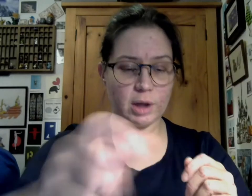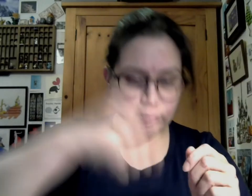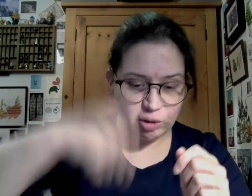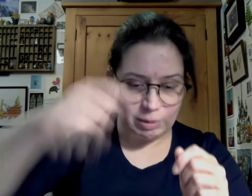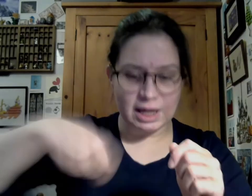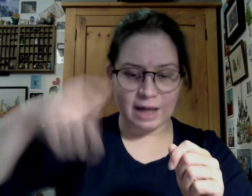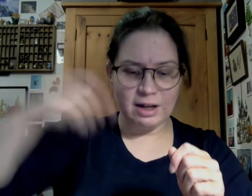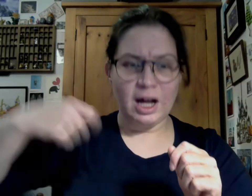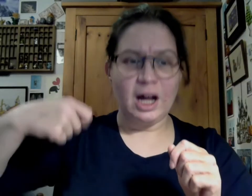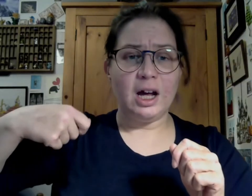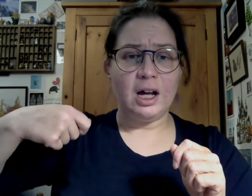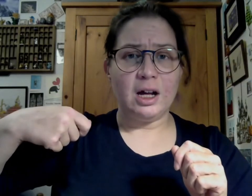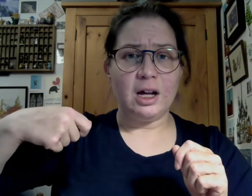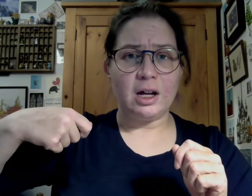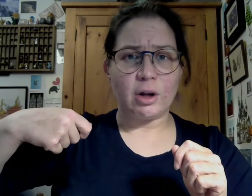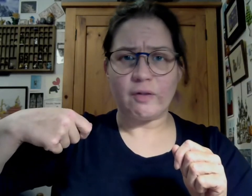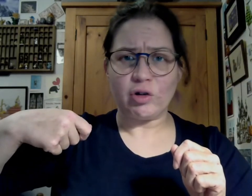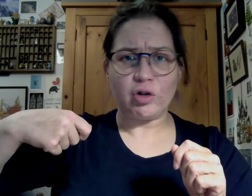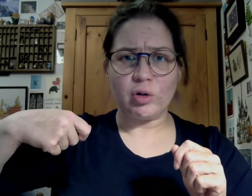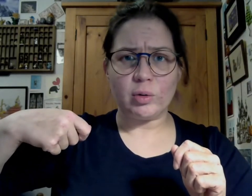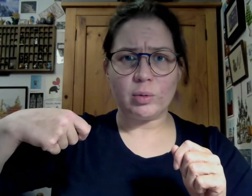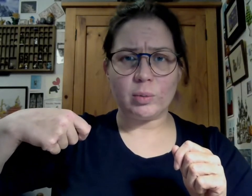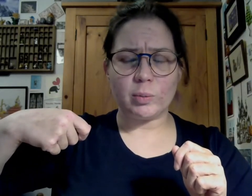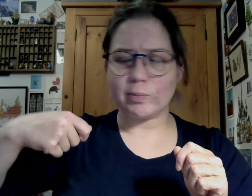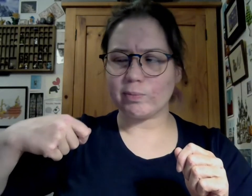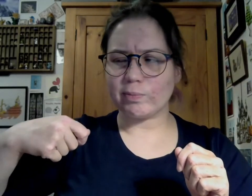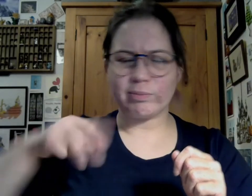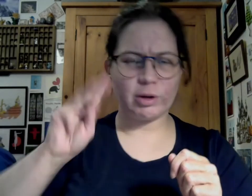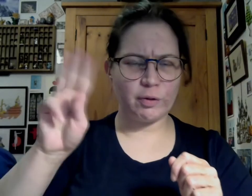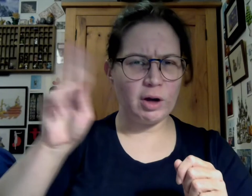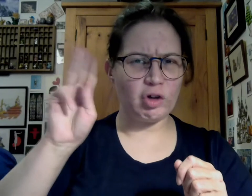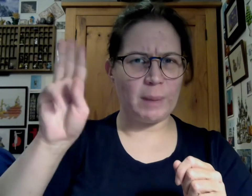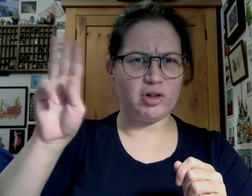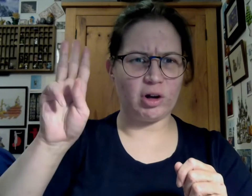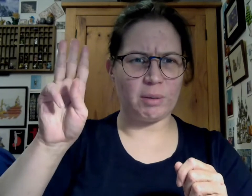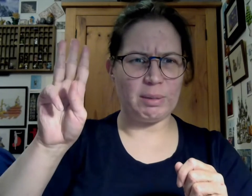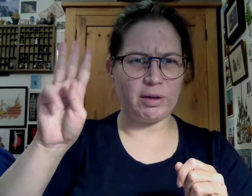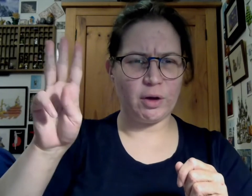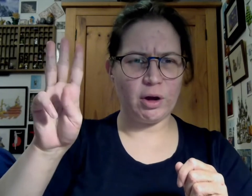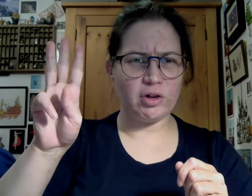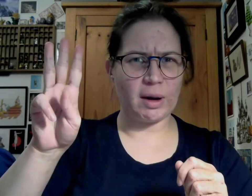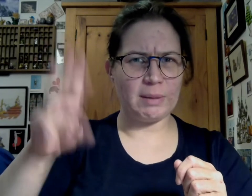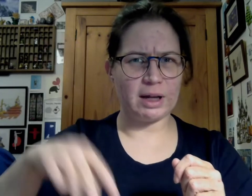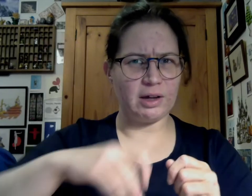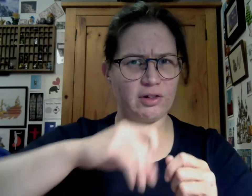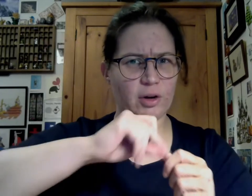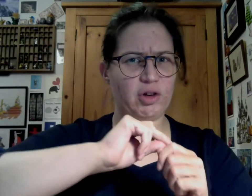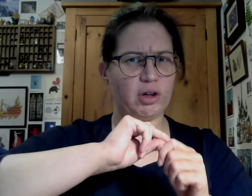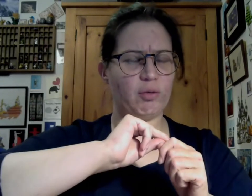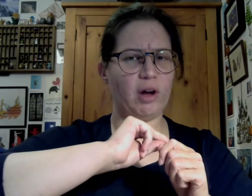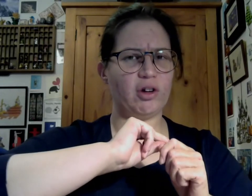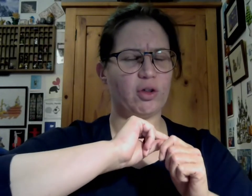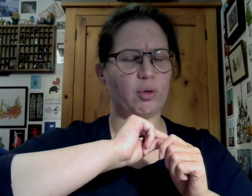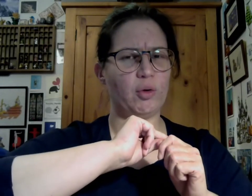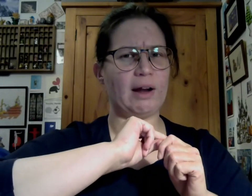Reeled it back in again. No fish. Third time's charm, baby. Third time lucky. So he took his rod, threw out